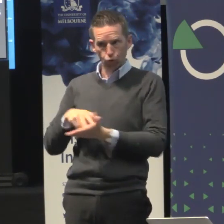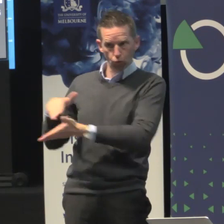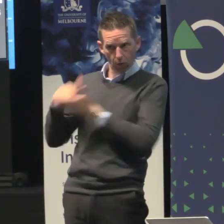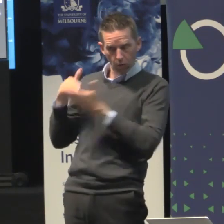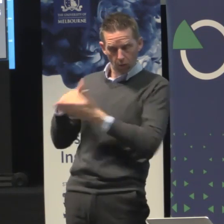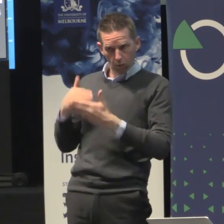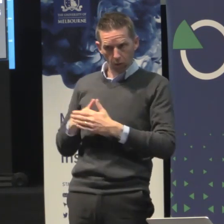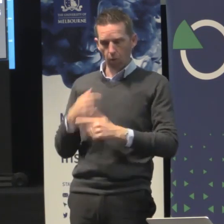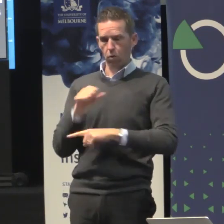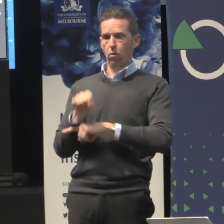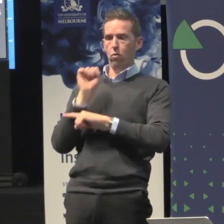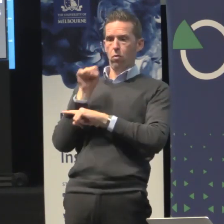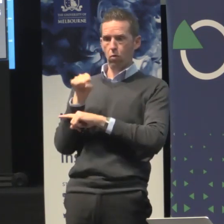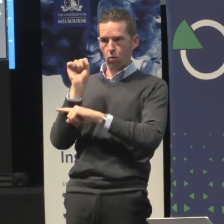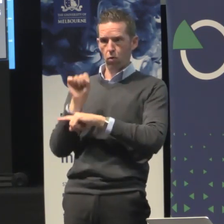right